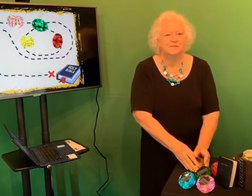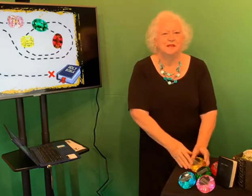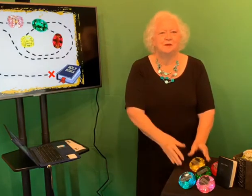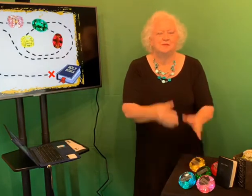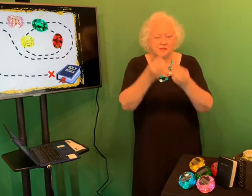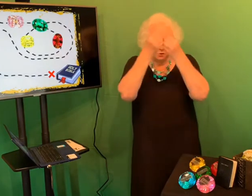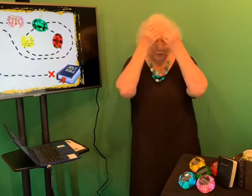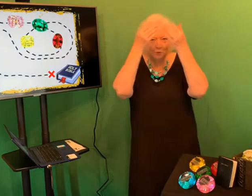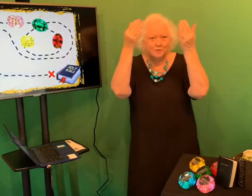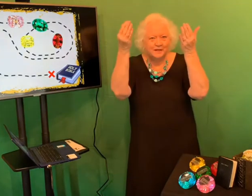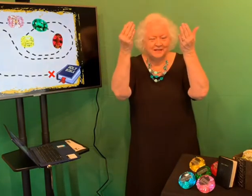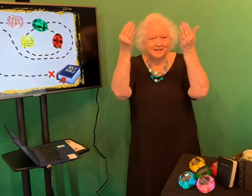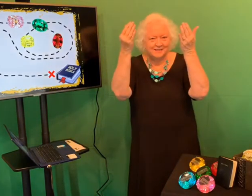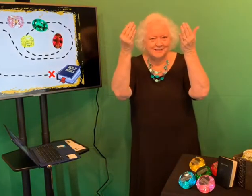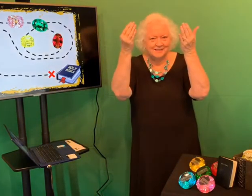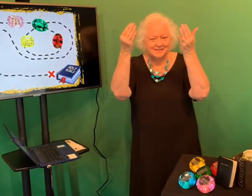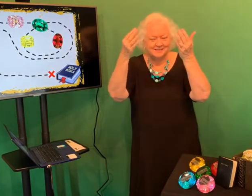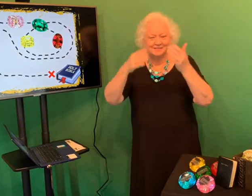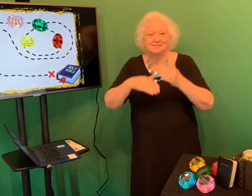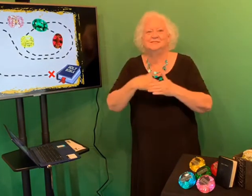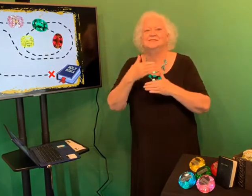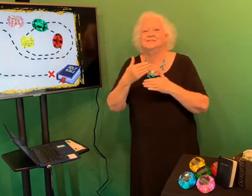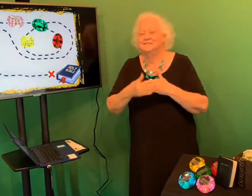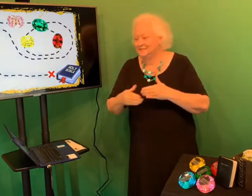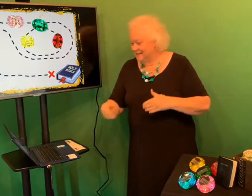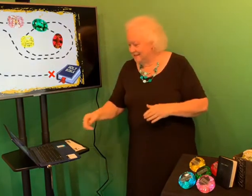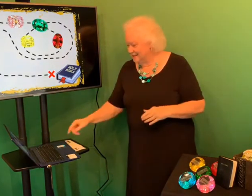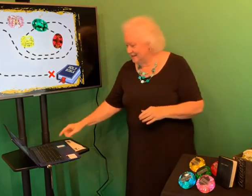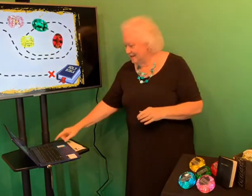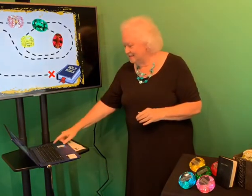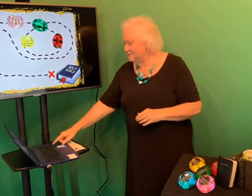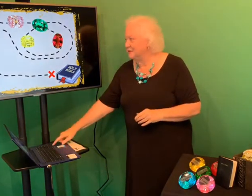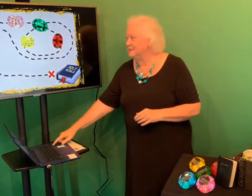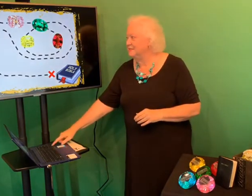It was on obedience. The next one?